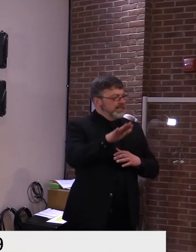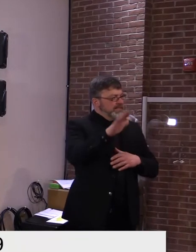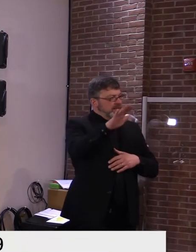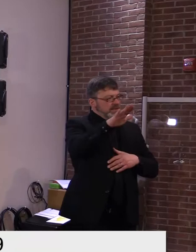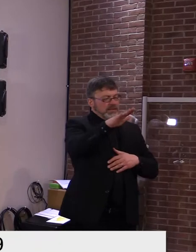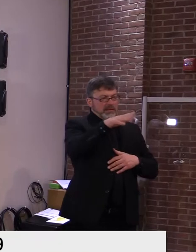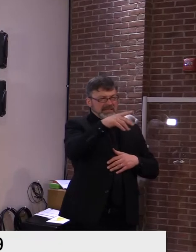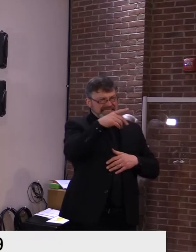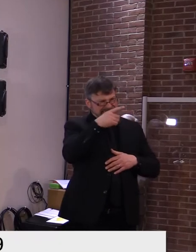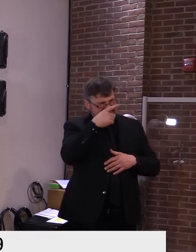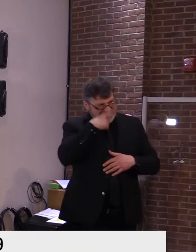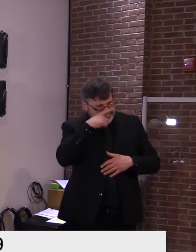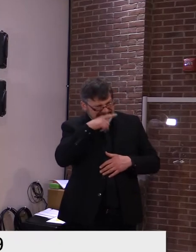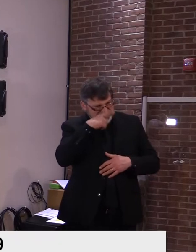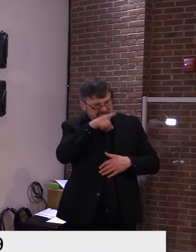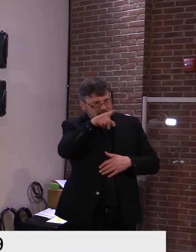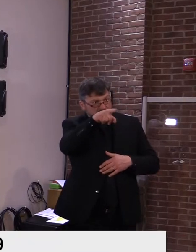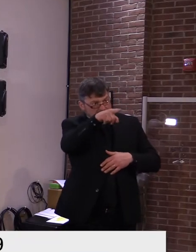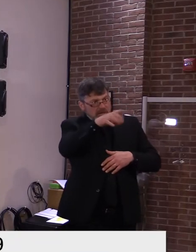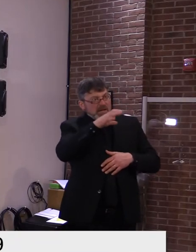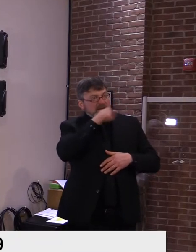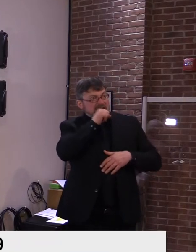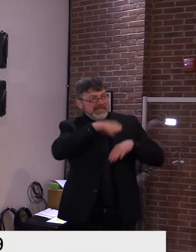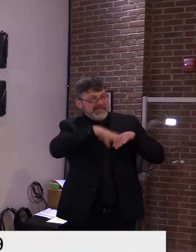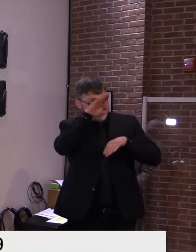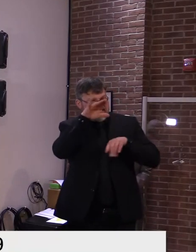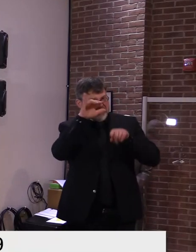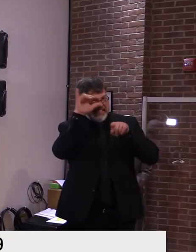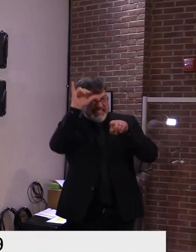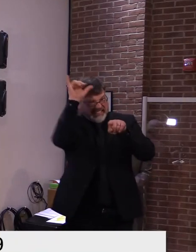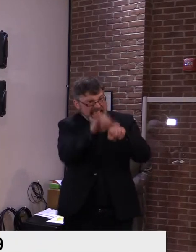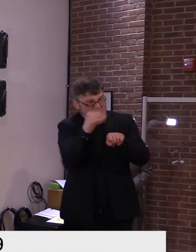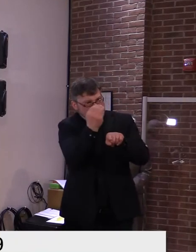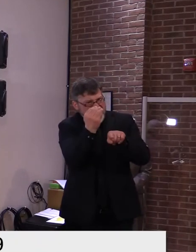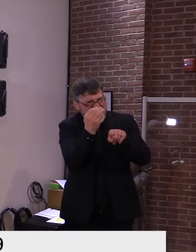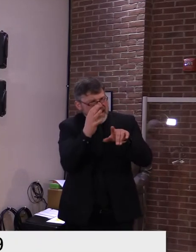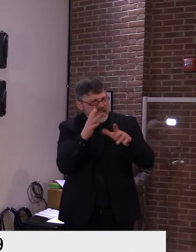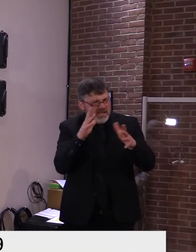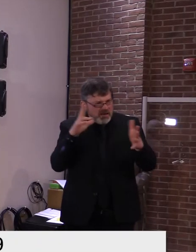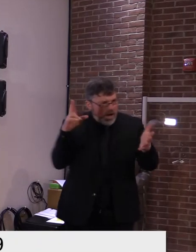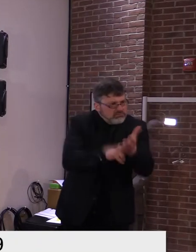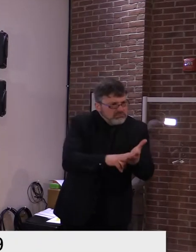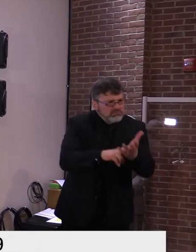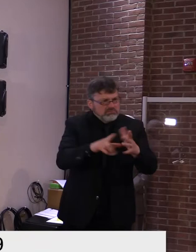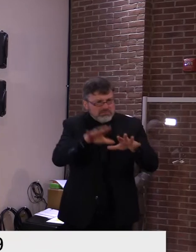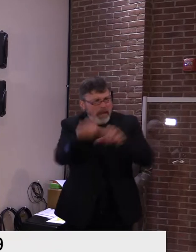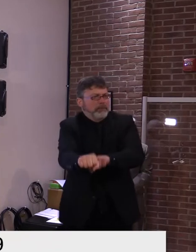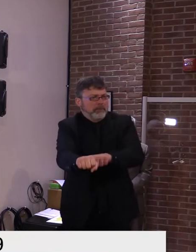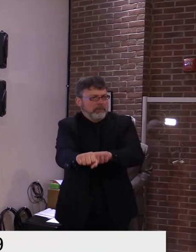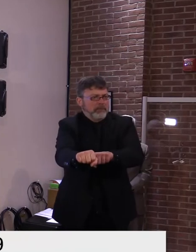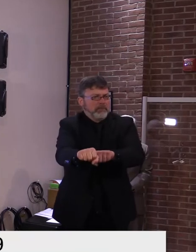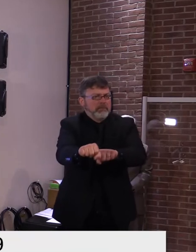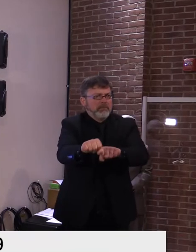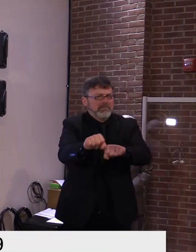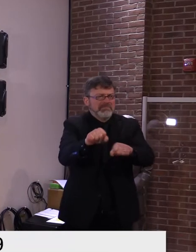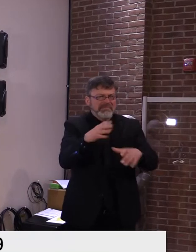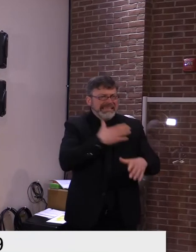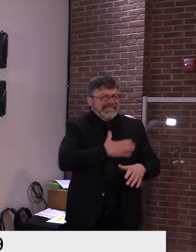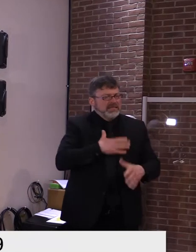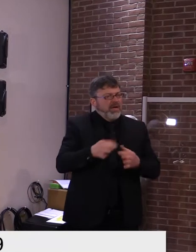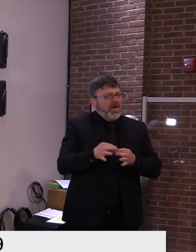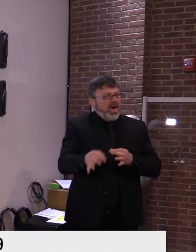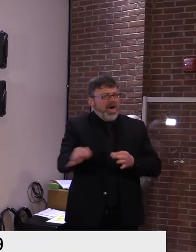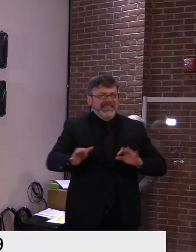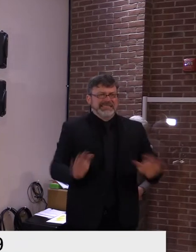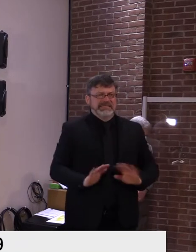This will put you, your loved ones, and in fact, all of us, in a much safer position by not allowing ongoing